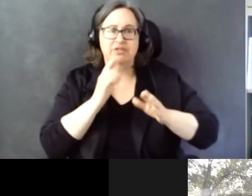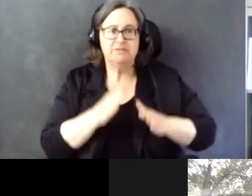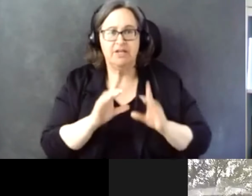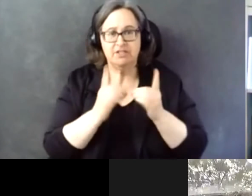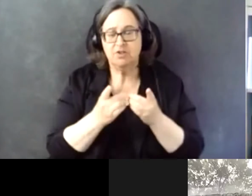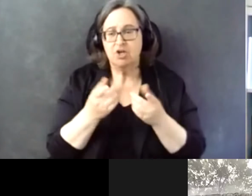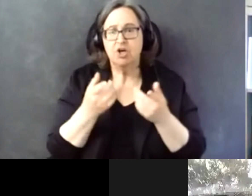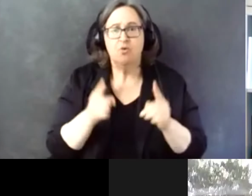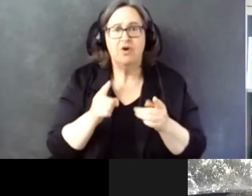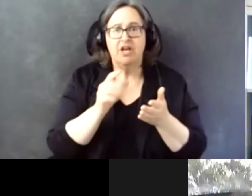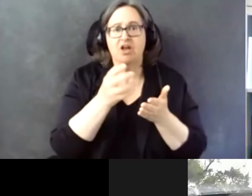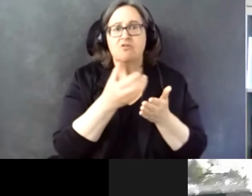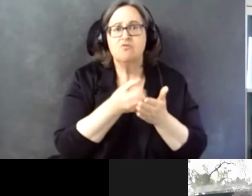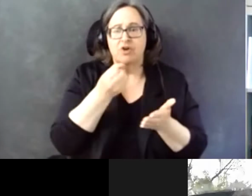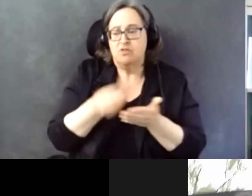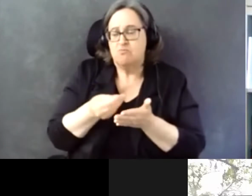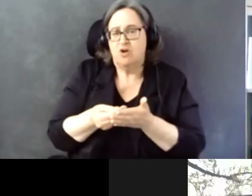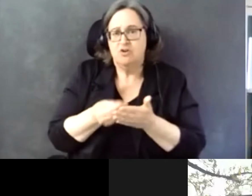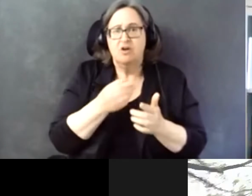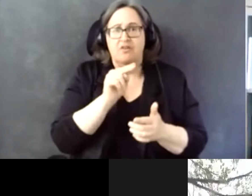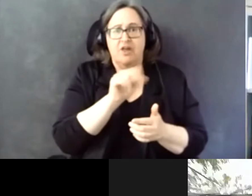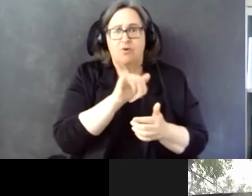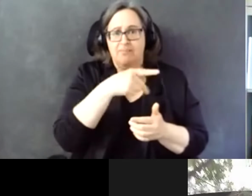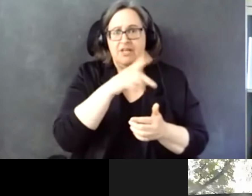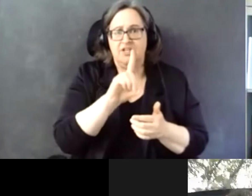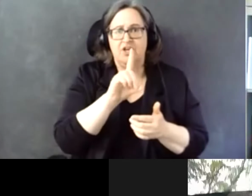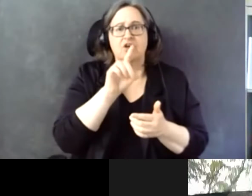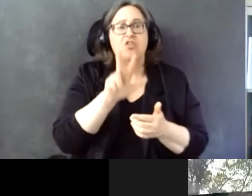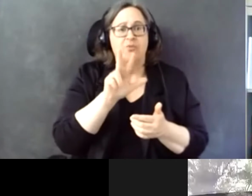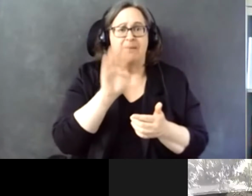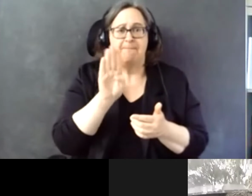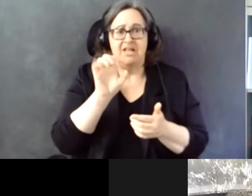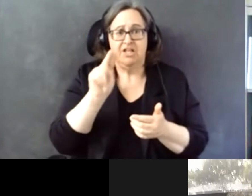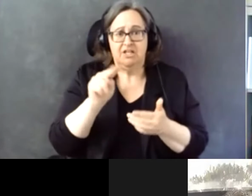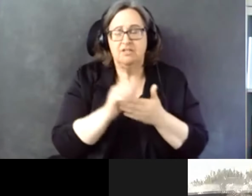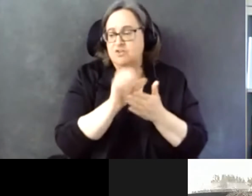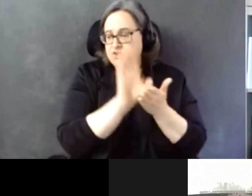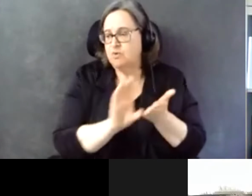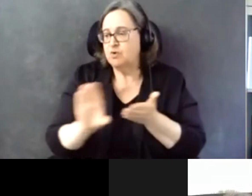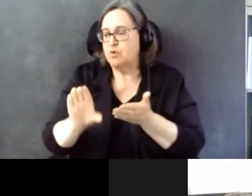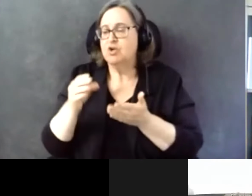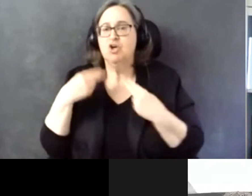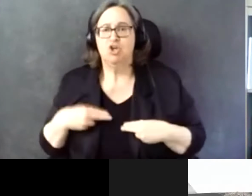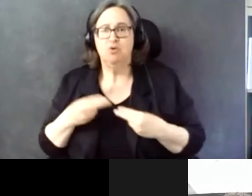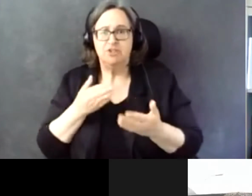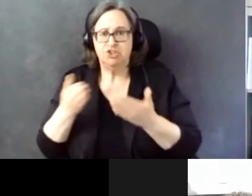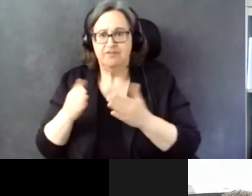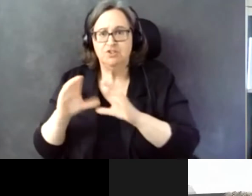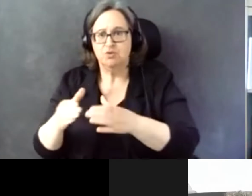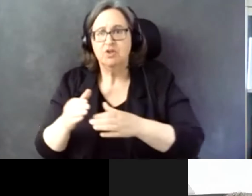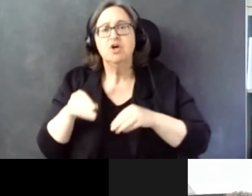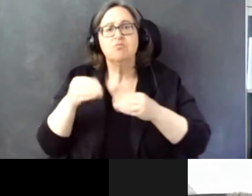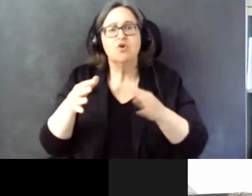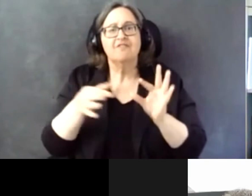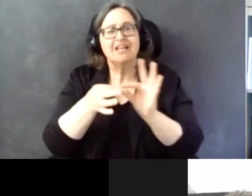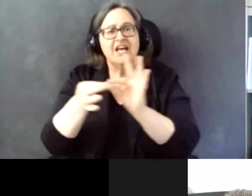defund the nypd by three billion dollars a significant chunk of those dollars will go to the human services sector to provide the